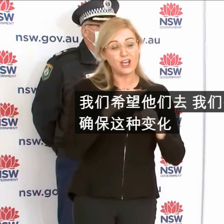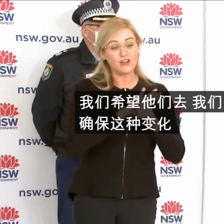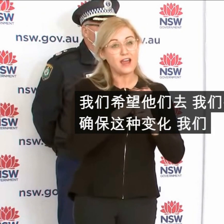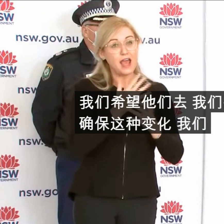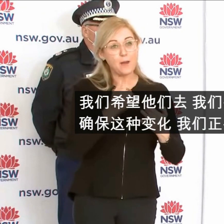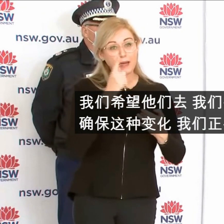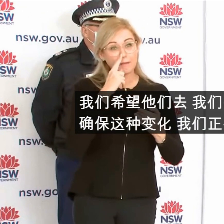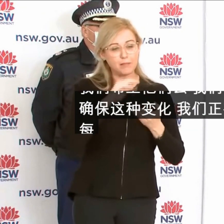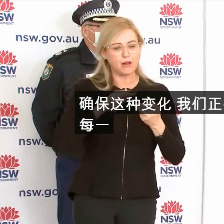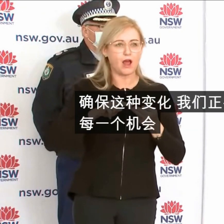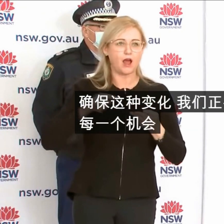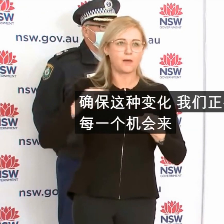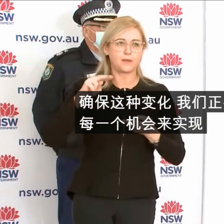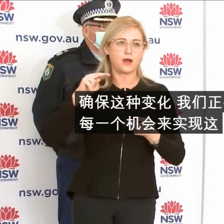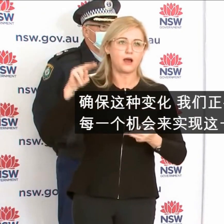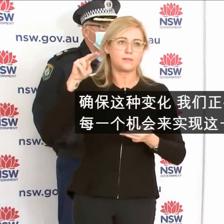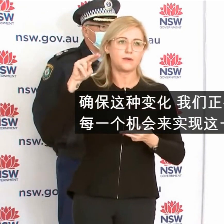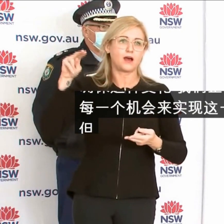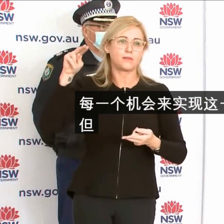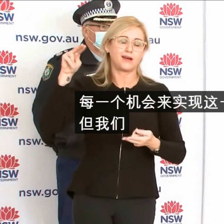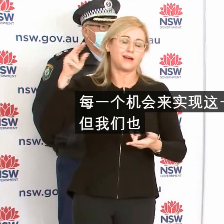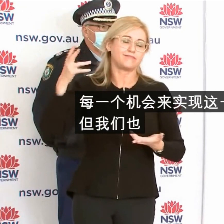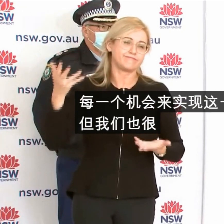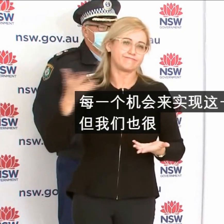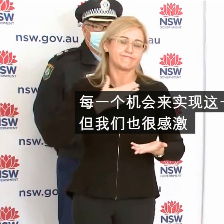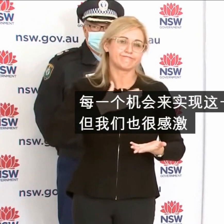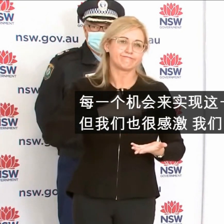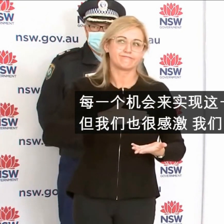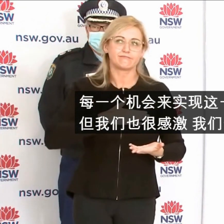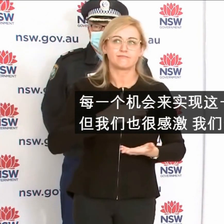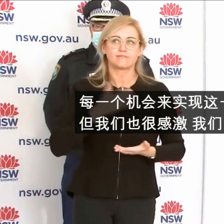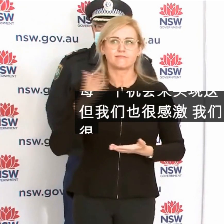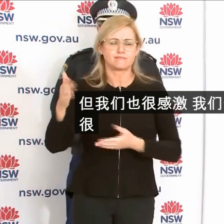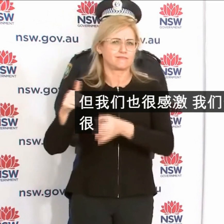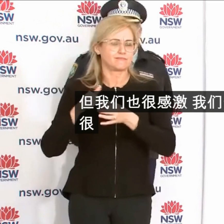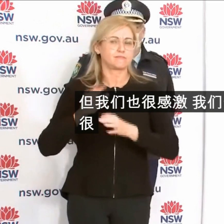that changes, and we're looking at every opportunity to make that happen. But we also appreciate,